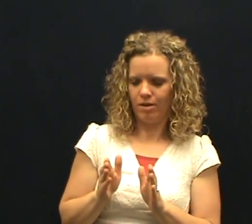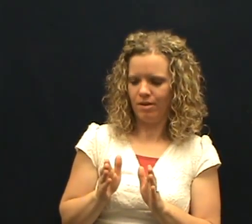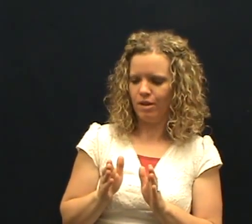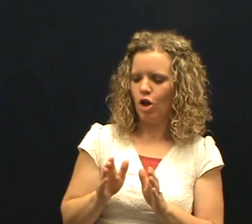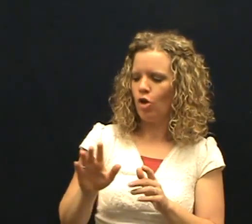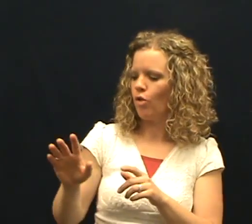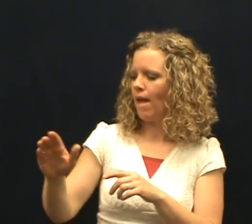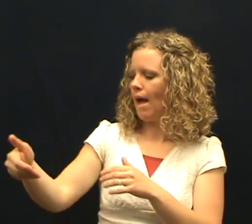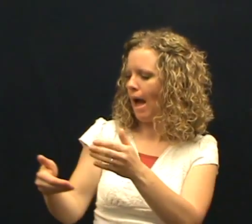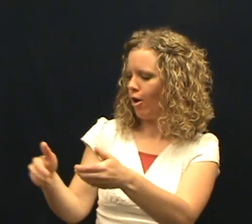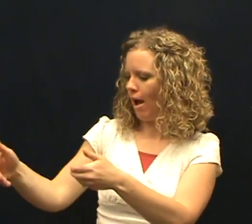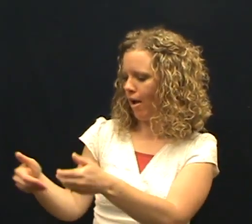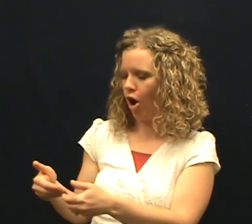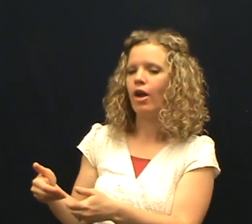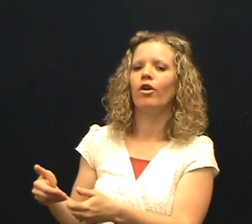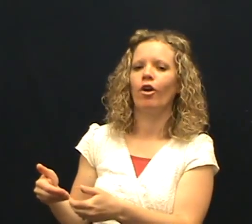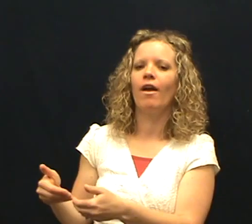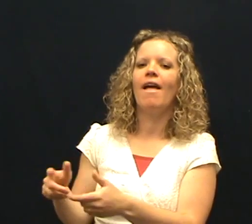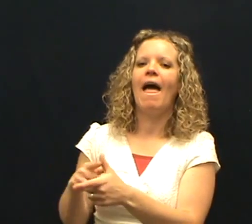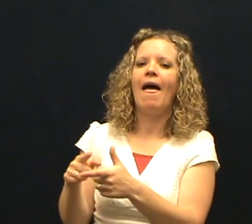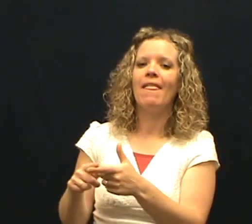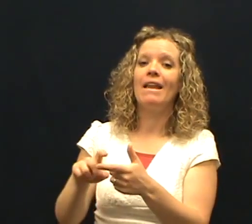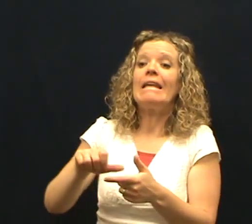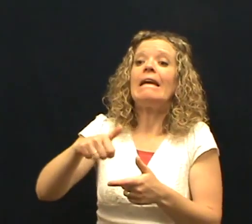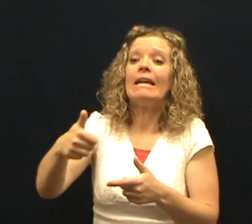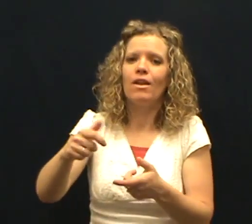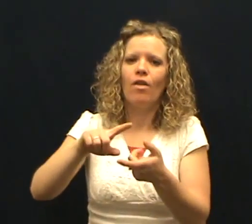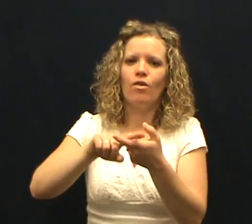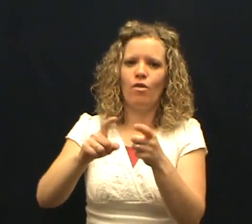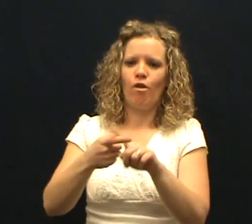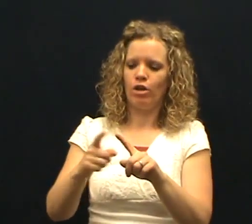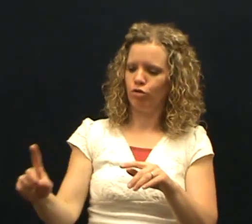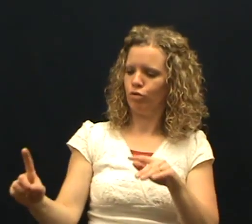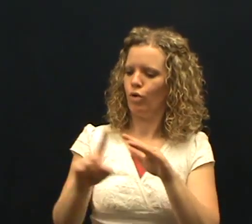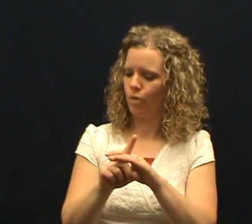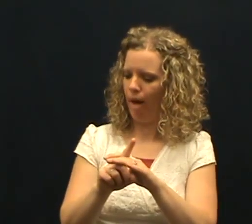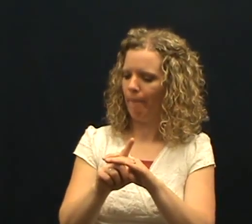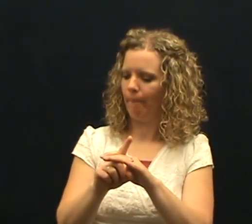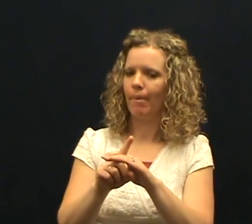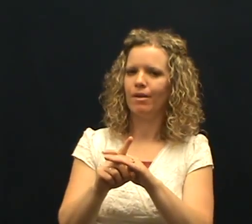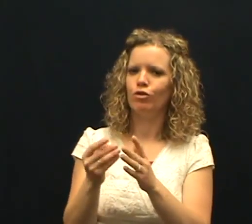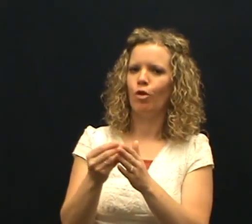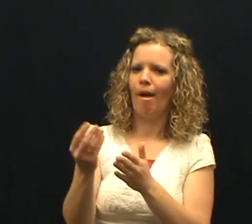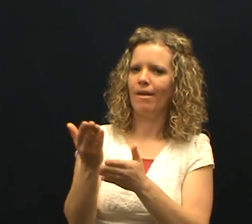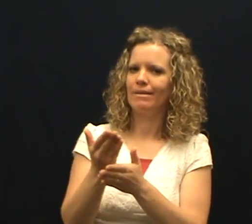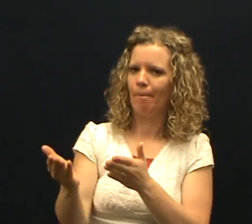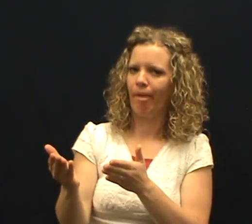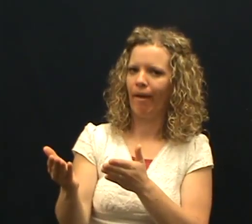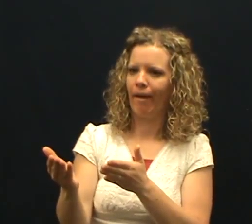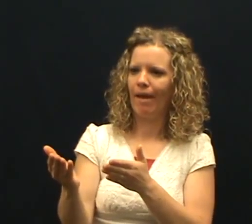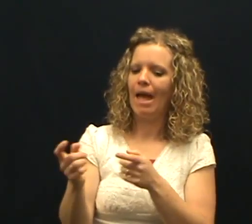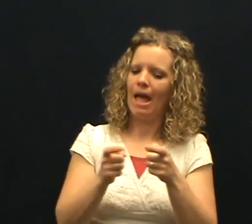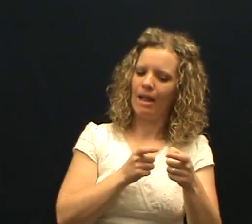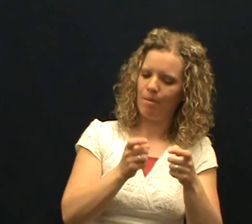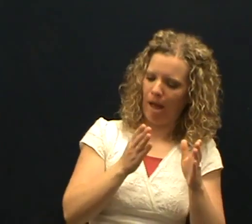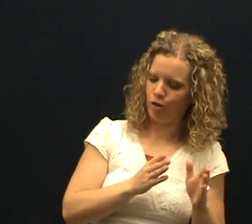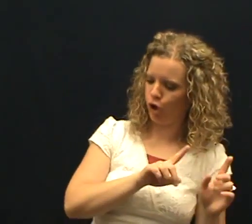breaks, where the manager comes and approves a price break for one of the buds at the register, or approves